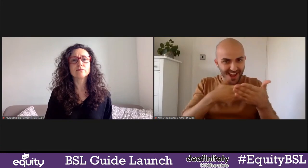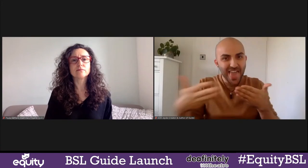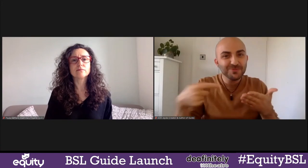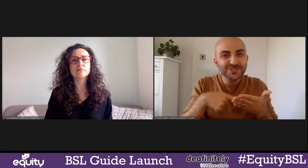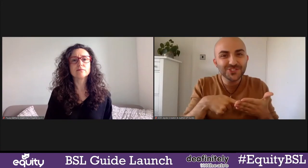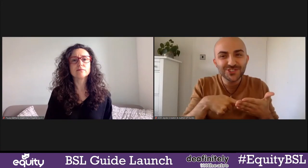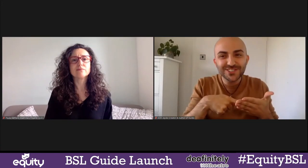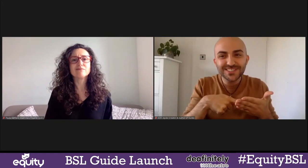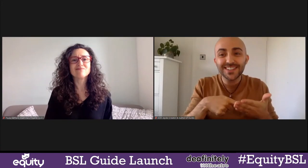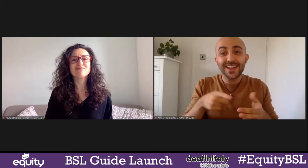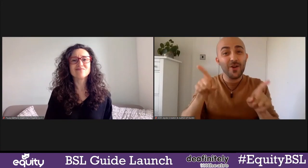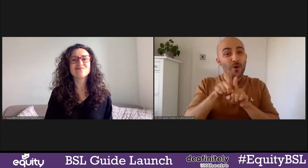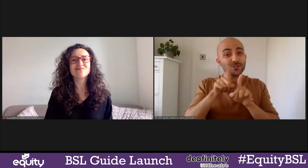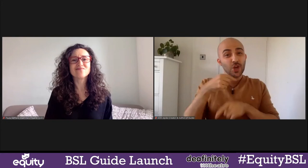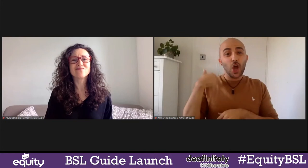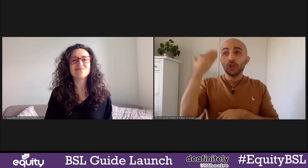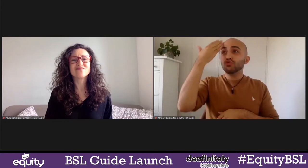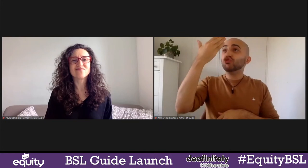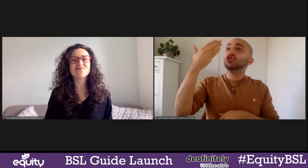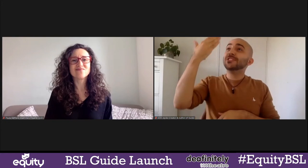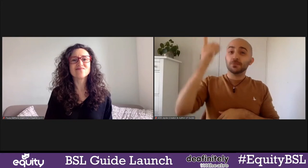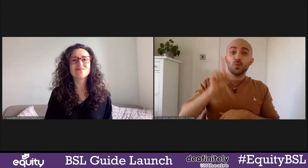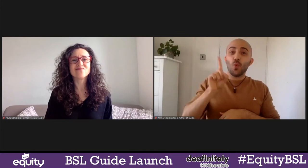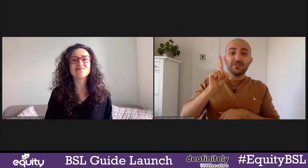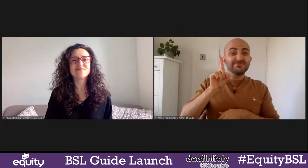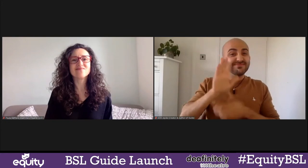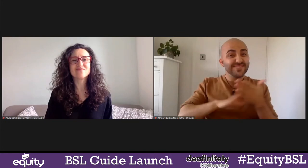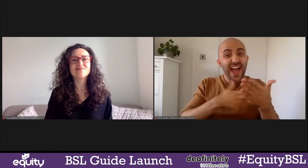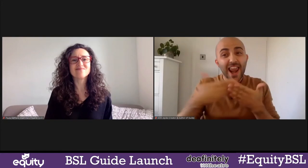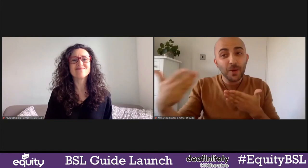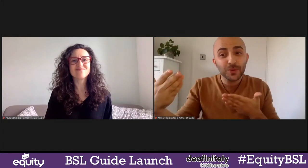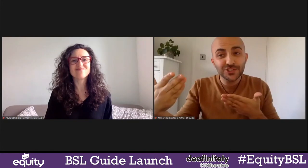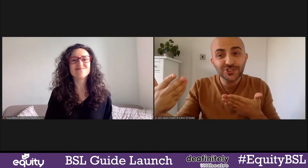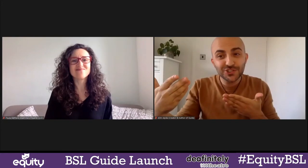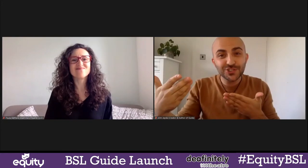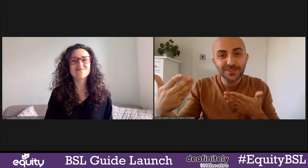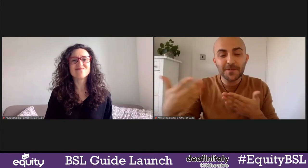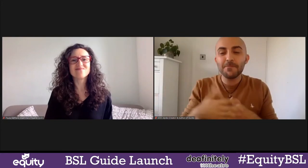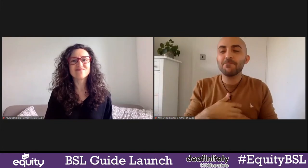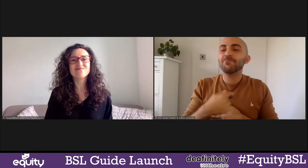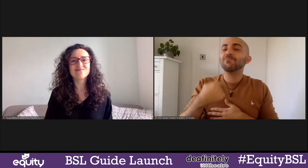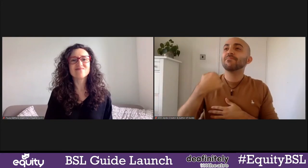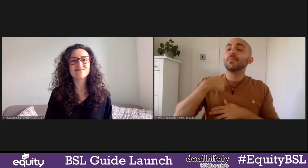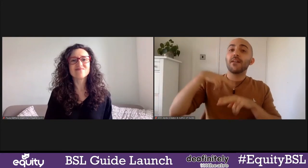first word was in BSL, and I dream in sign language too.